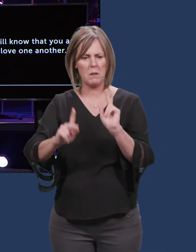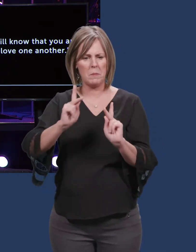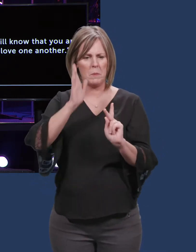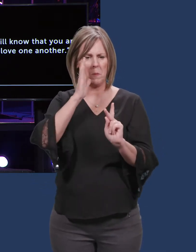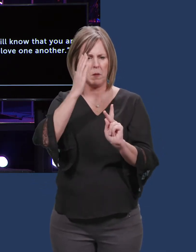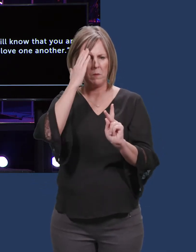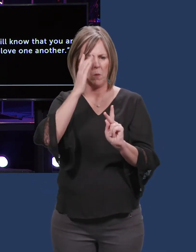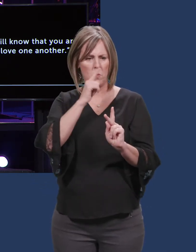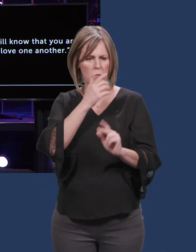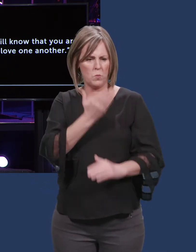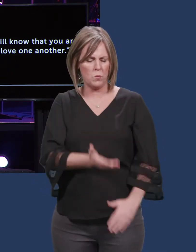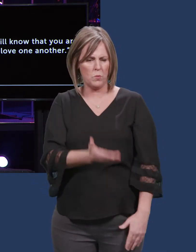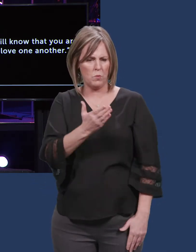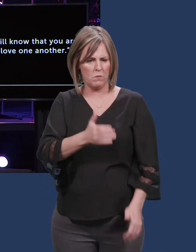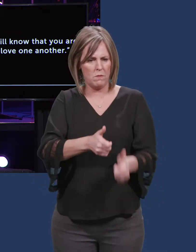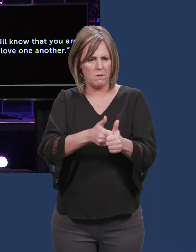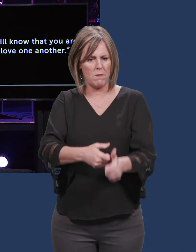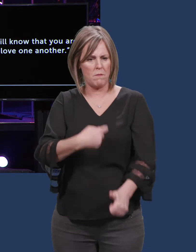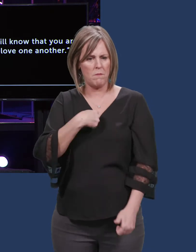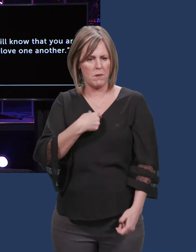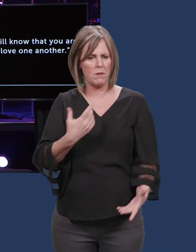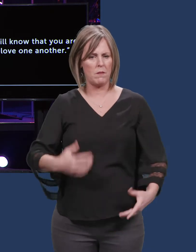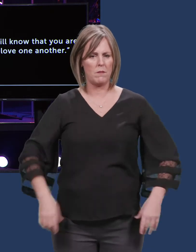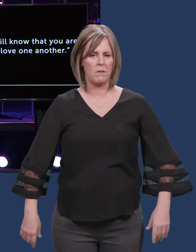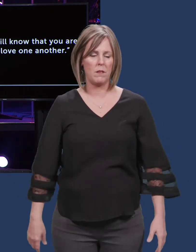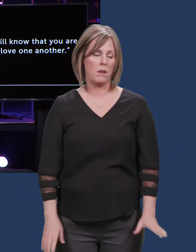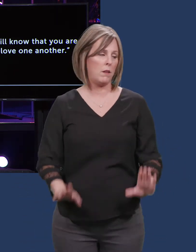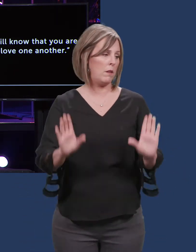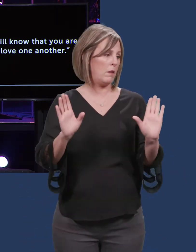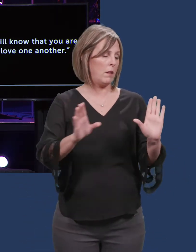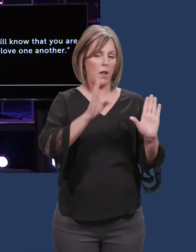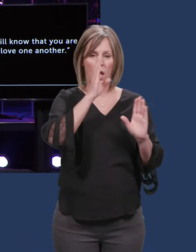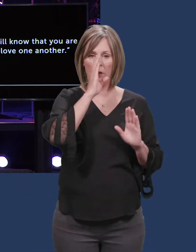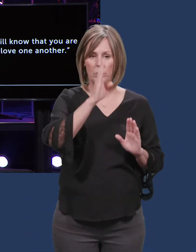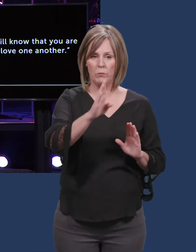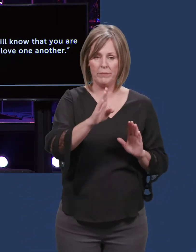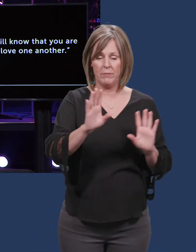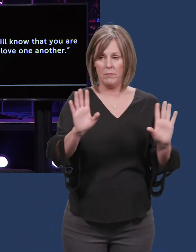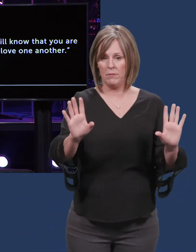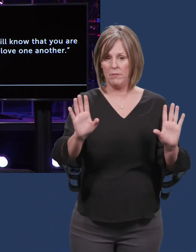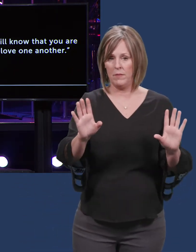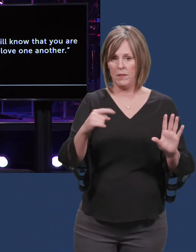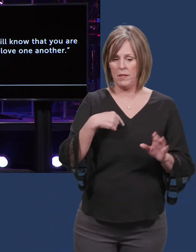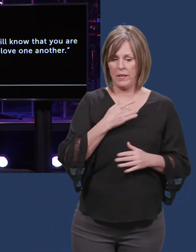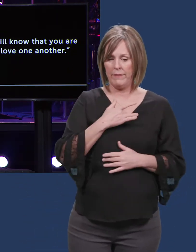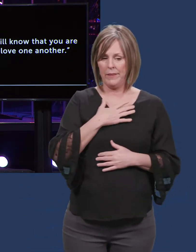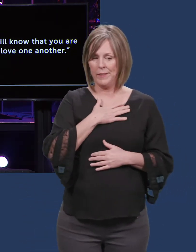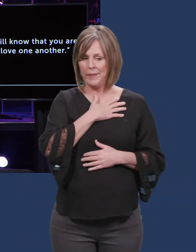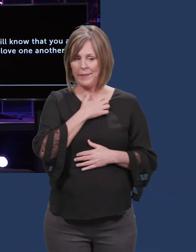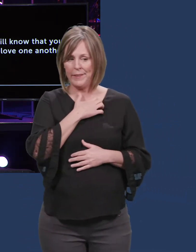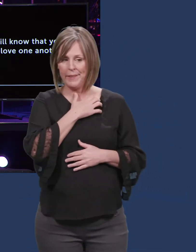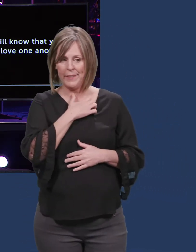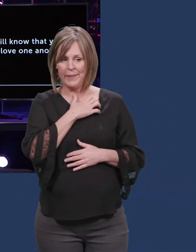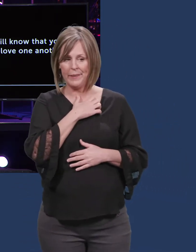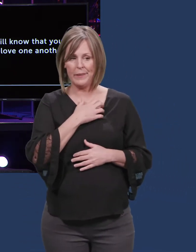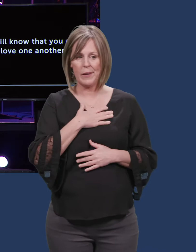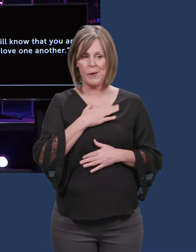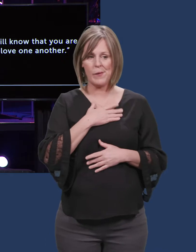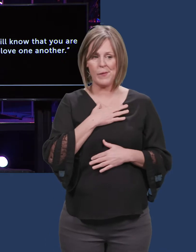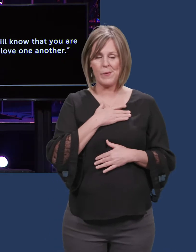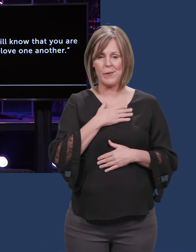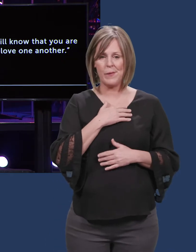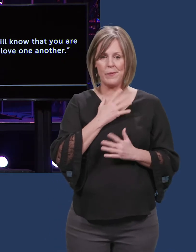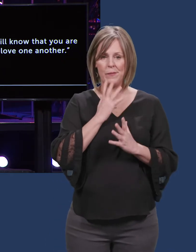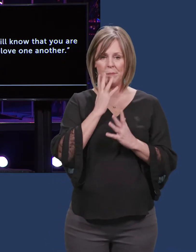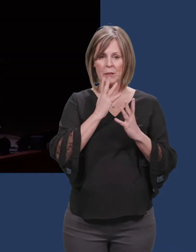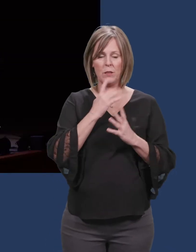another." Now, to be frank with you, that puts me under the pile. I would much rather the